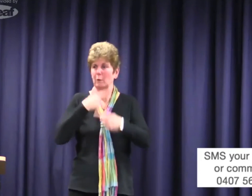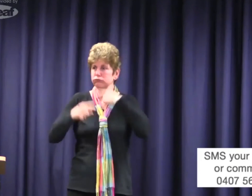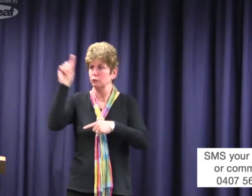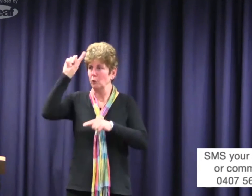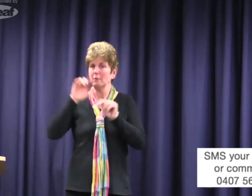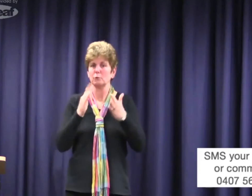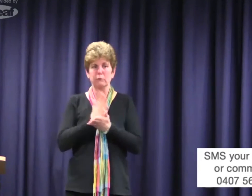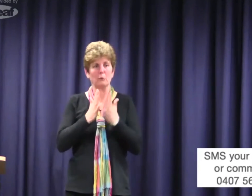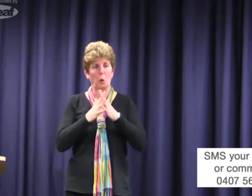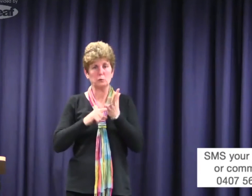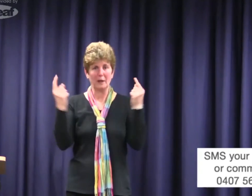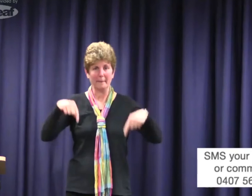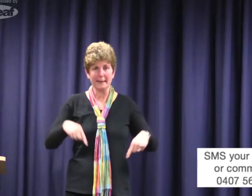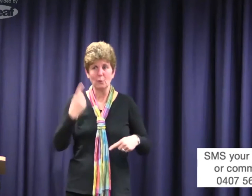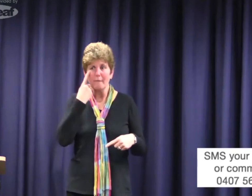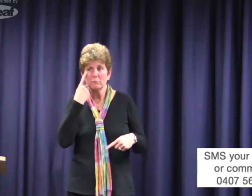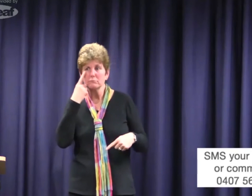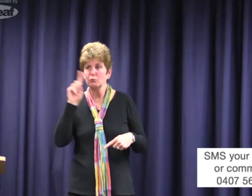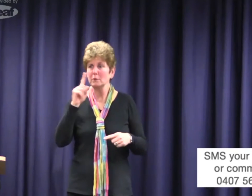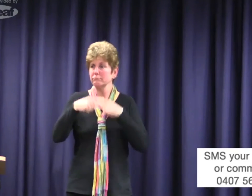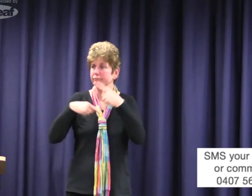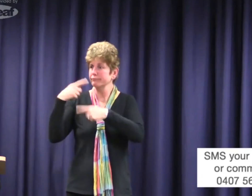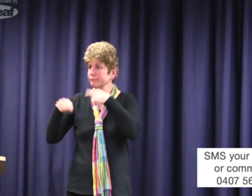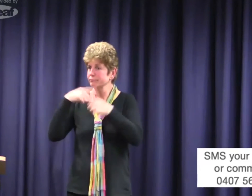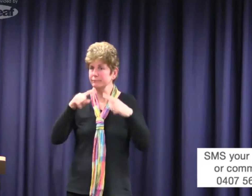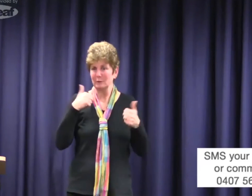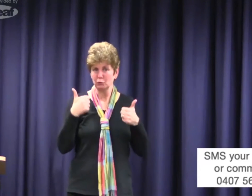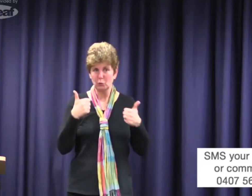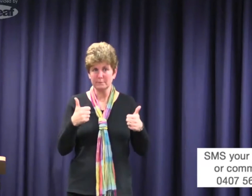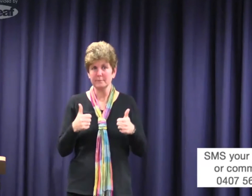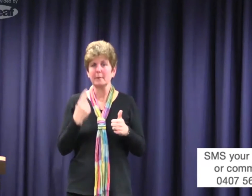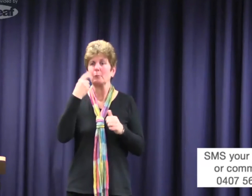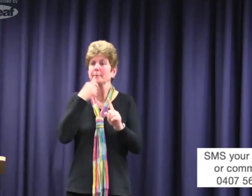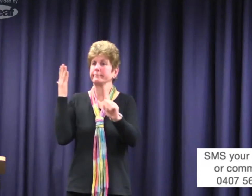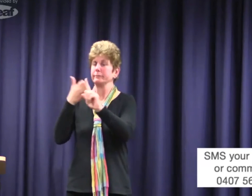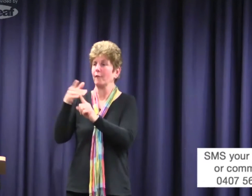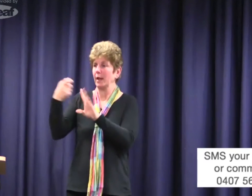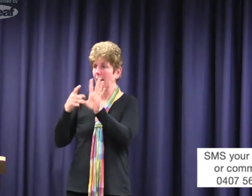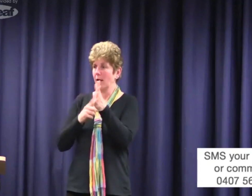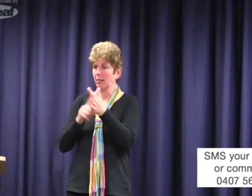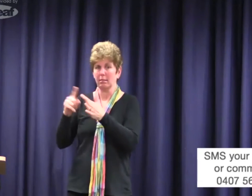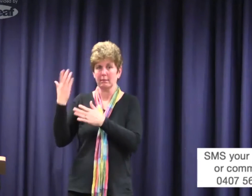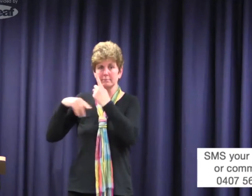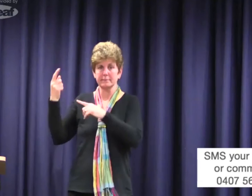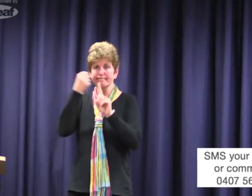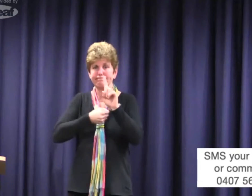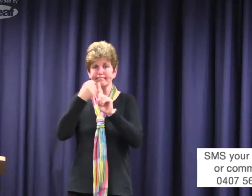Hi, I've been thinking back to all of the changes. It's been really worthwhile coming here tonight to receive all of this